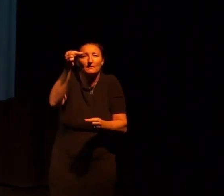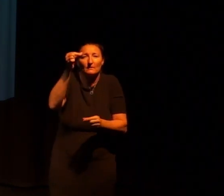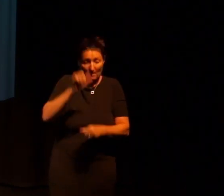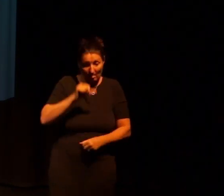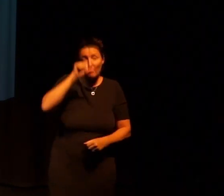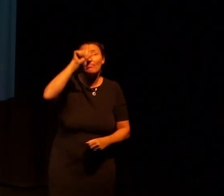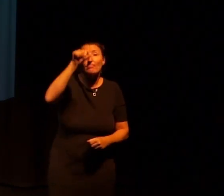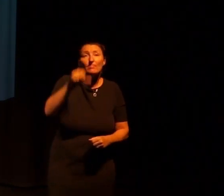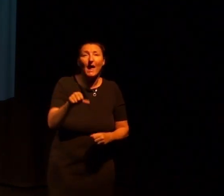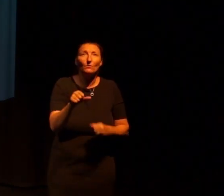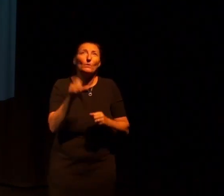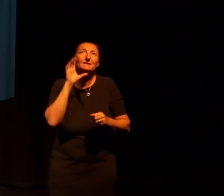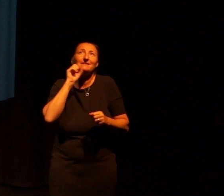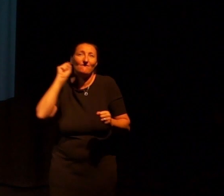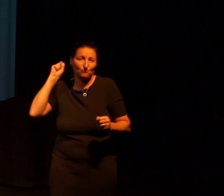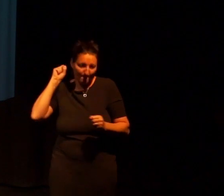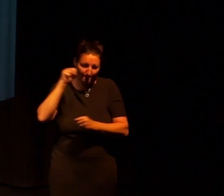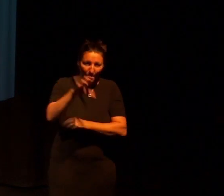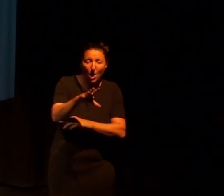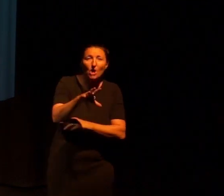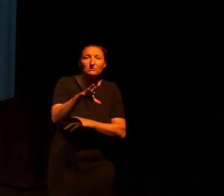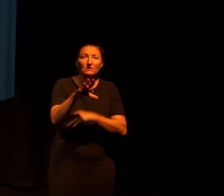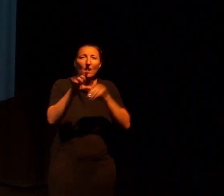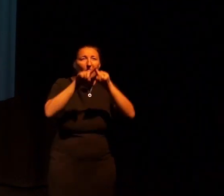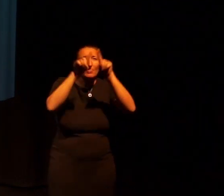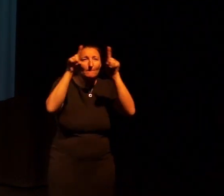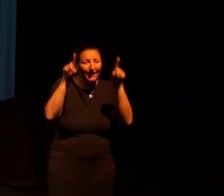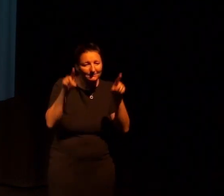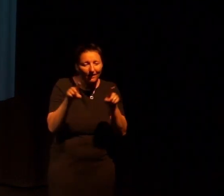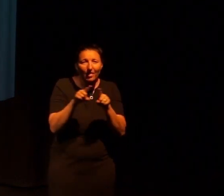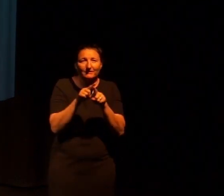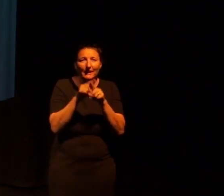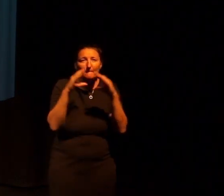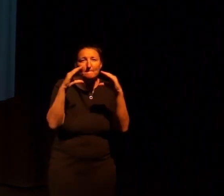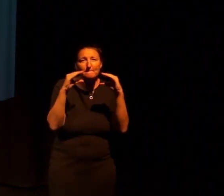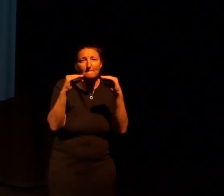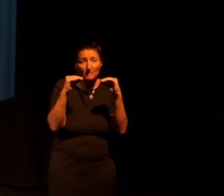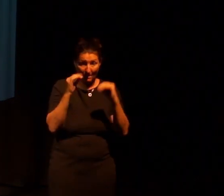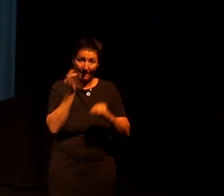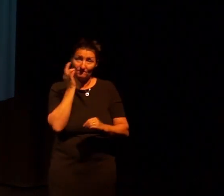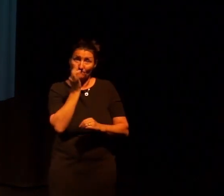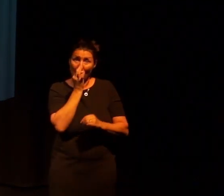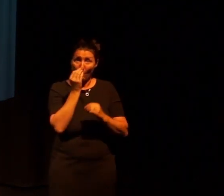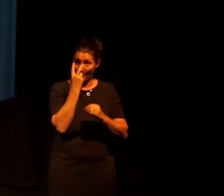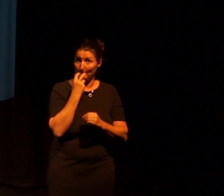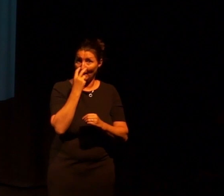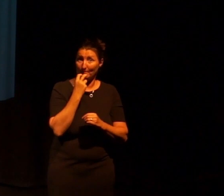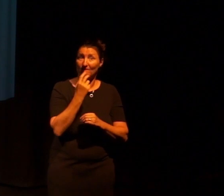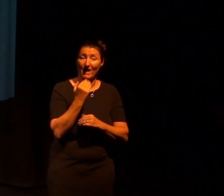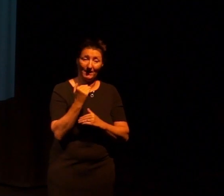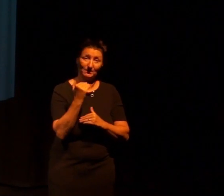Then, with a saffron burst, bright petals zing. The flower comes of age, heralding